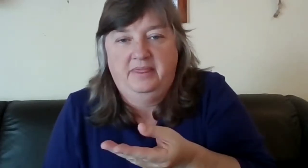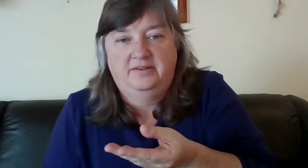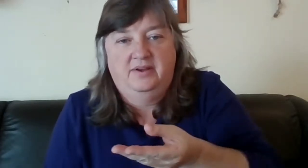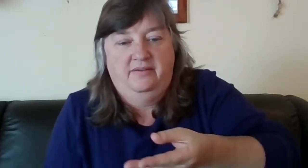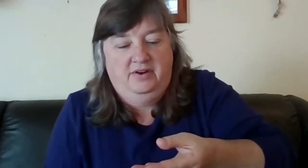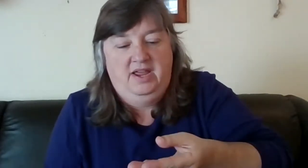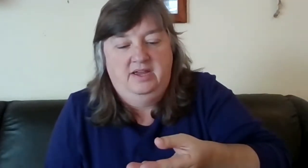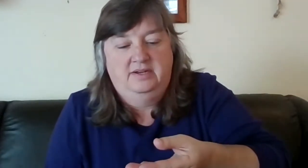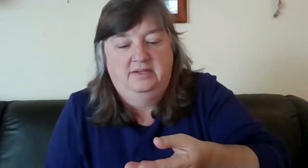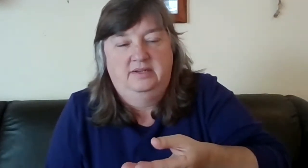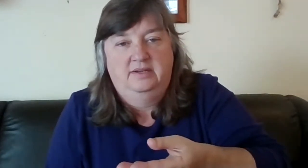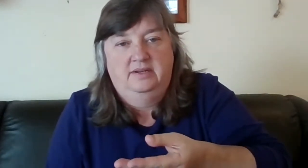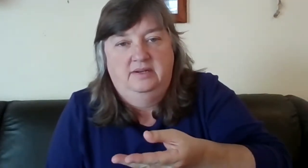So have your hand